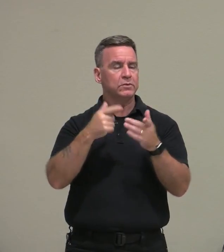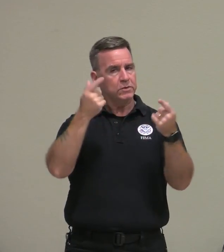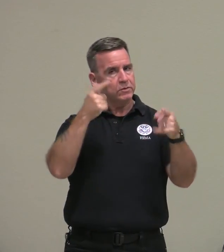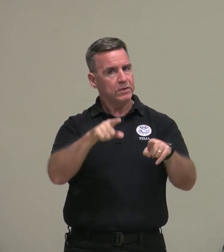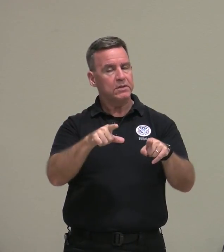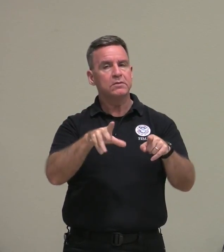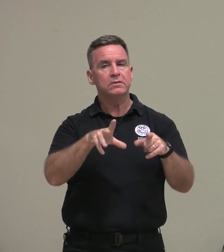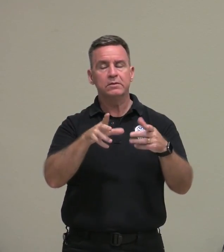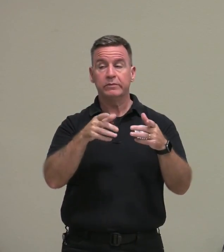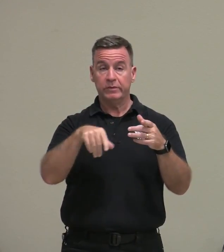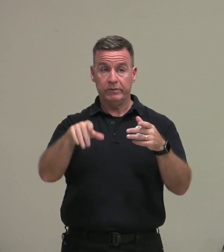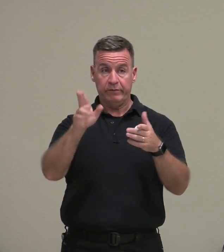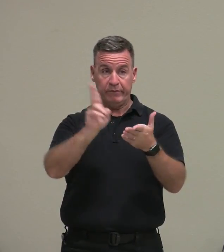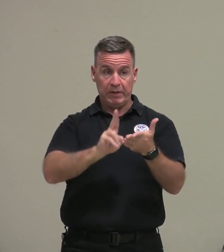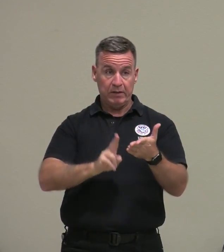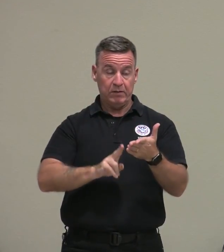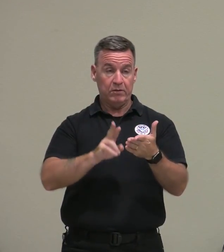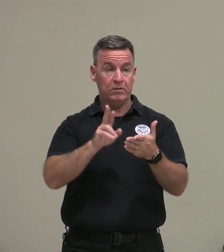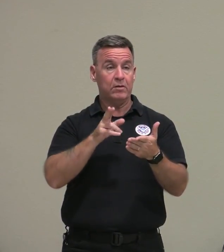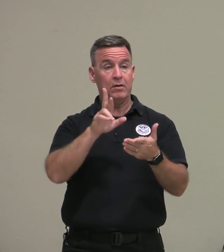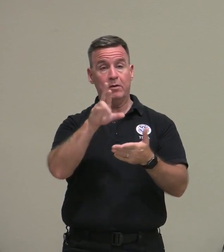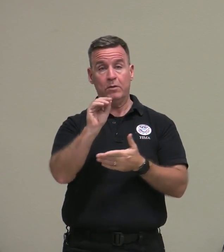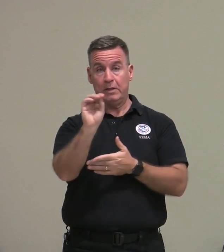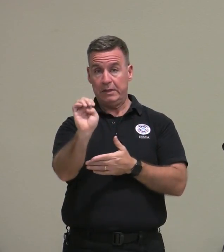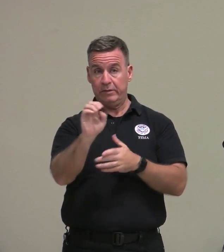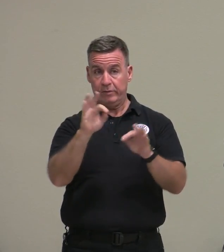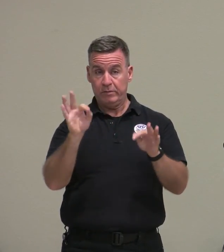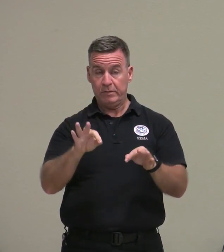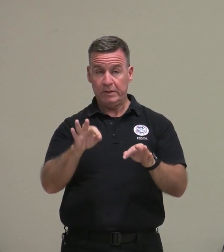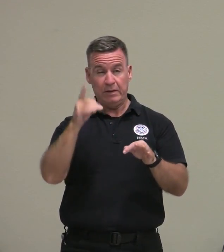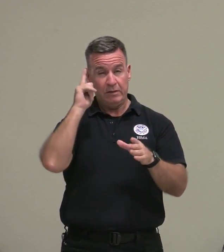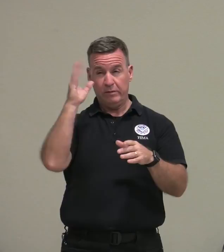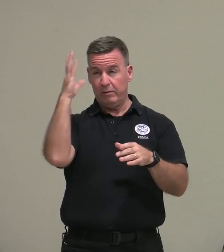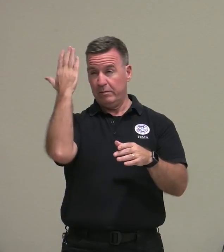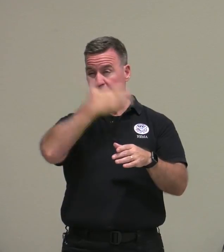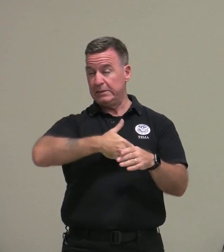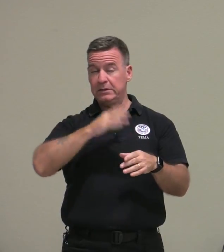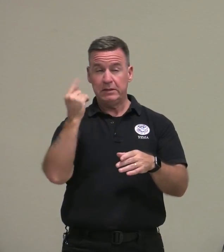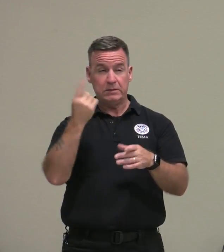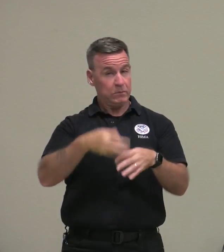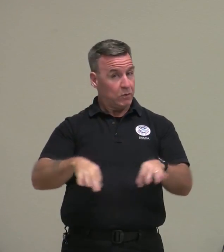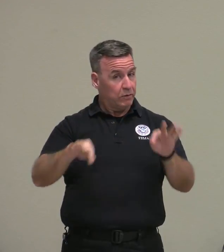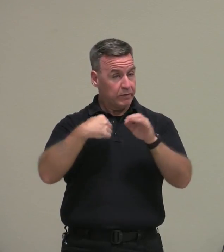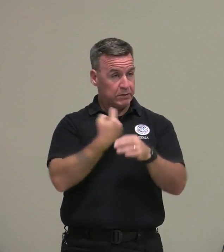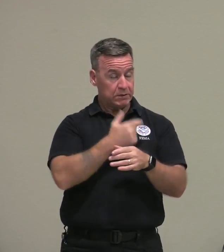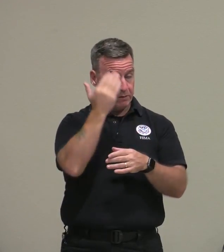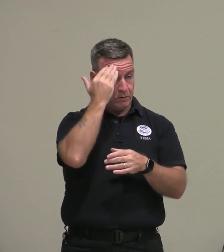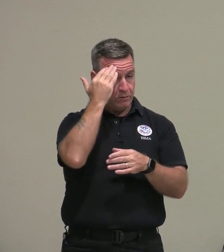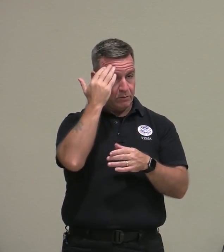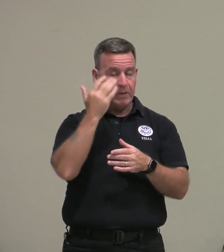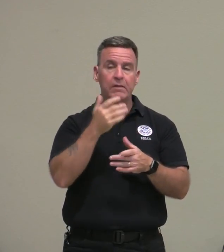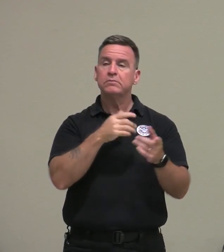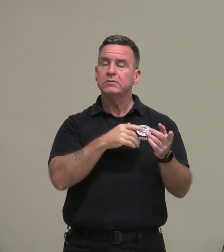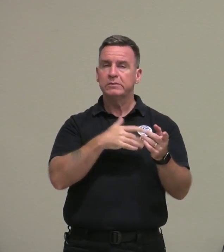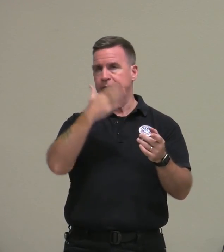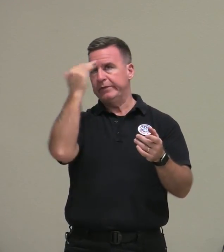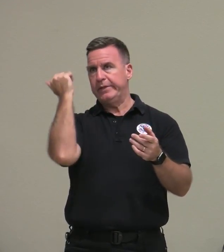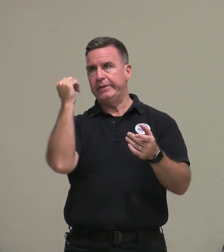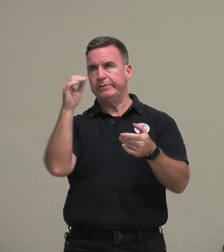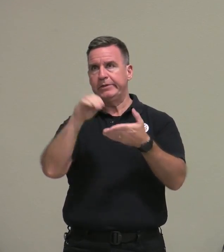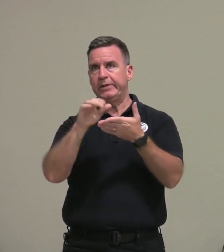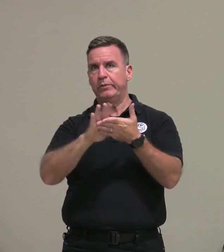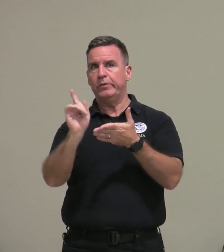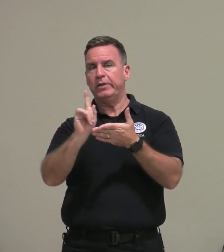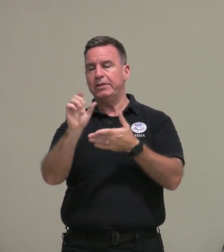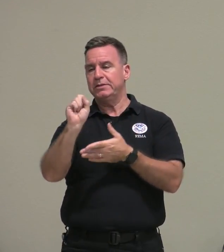agreed to. If you fill out your right of entry form and you believe you left something off that's important for us to know. Maybe you forgot to mark